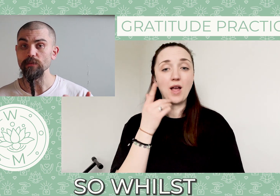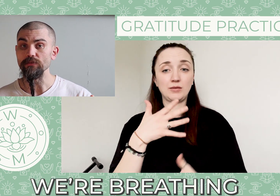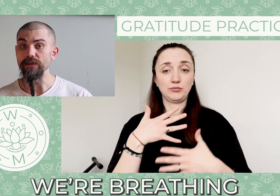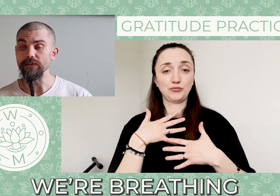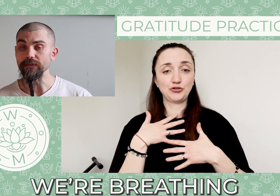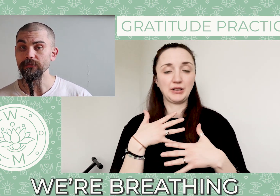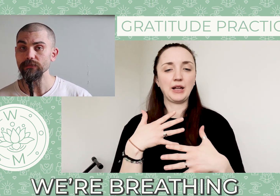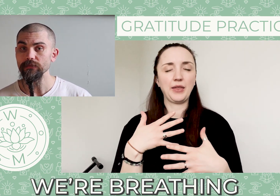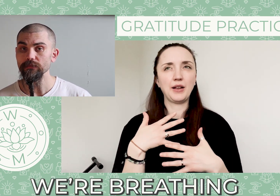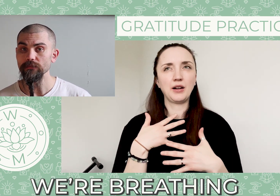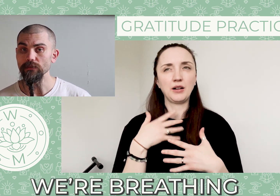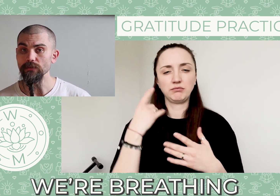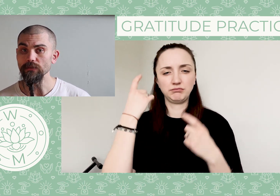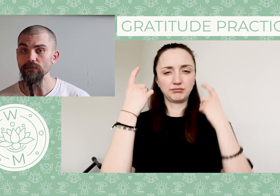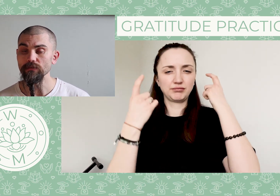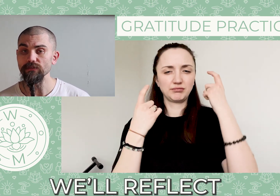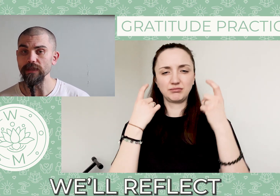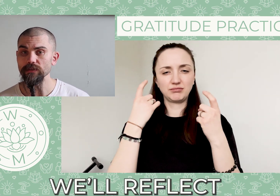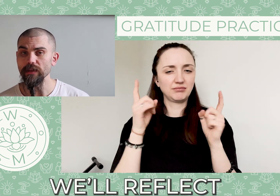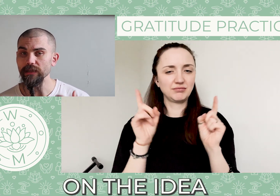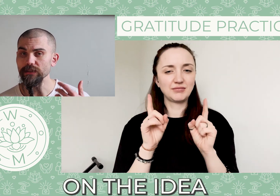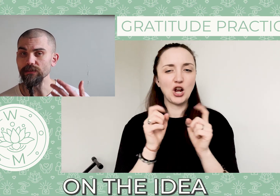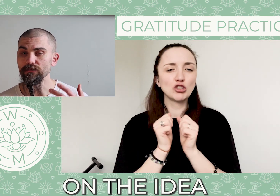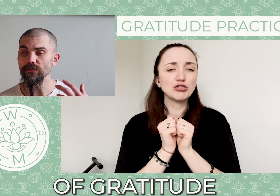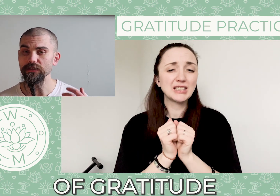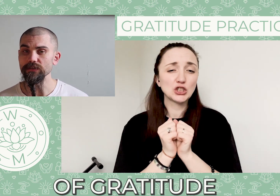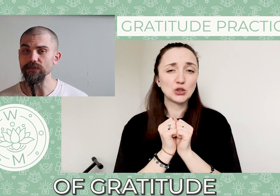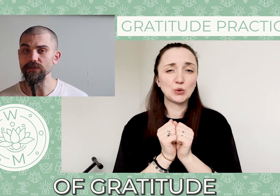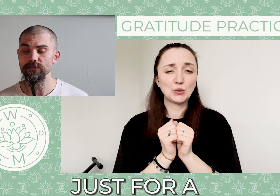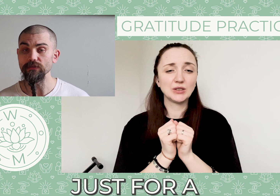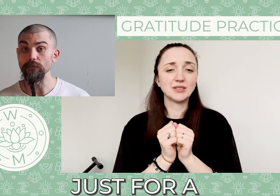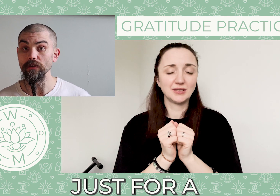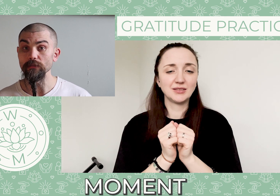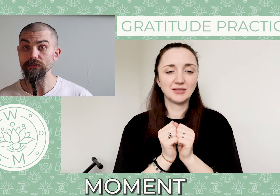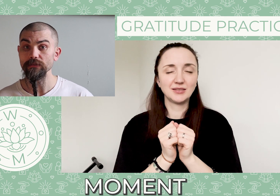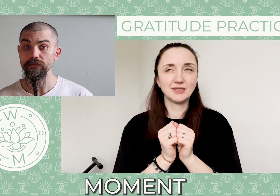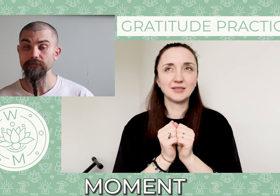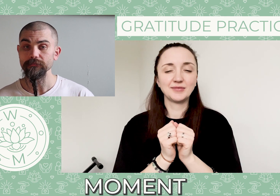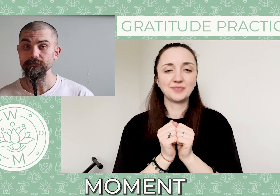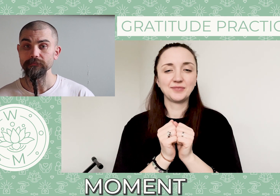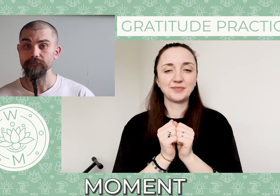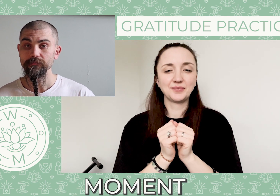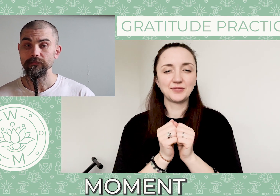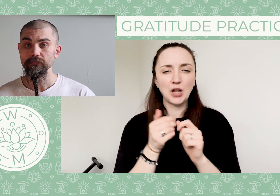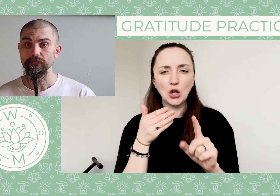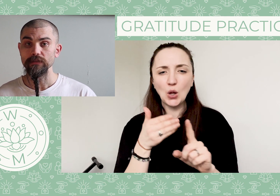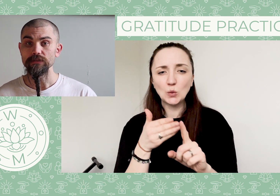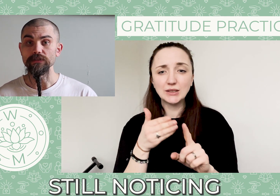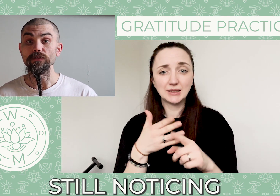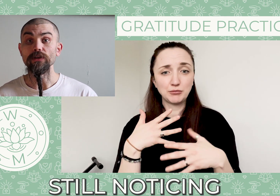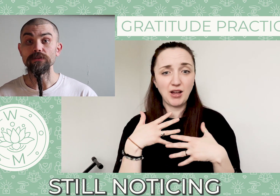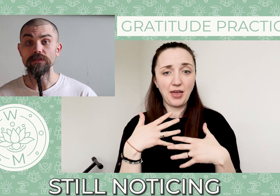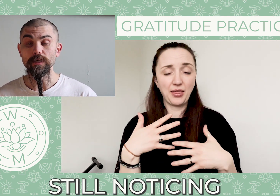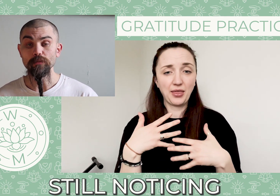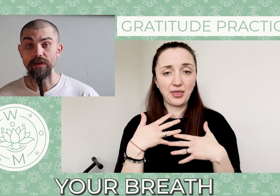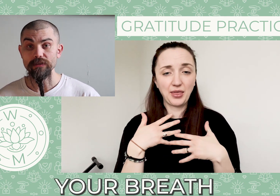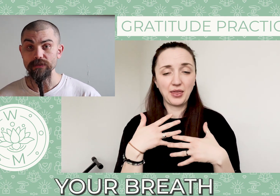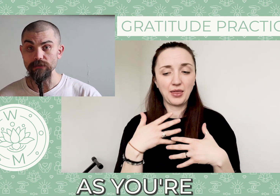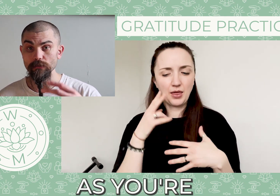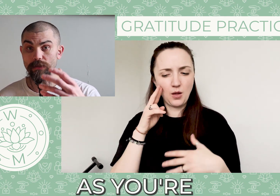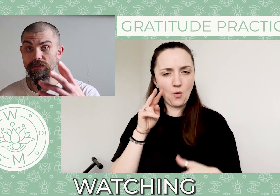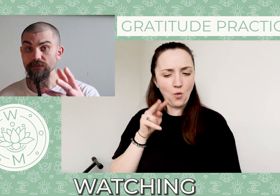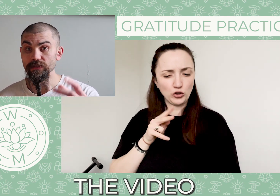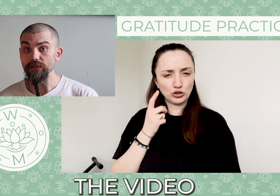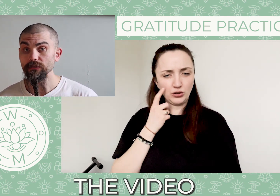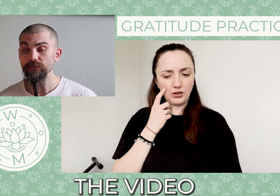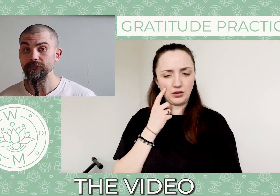So whilst we're breathing, we'll reflect on the idea of gratitude just for a moment. Still noticing your breath